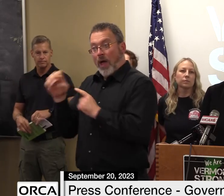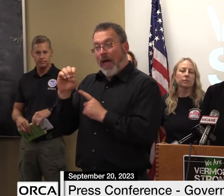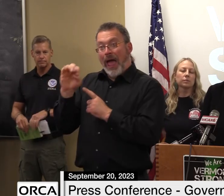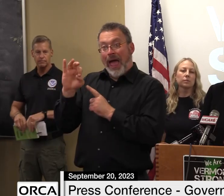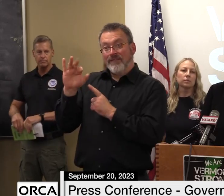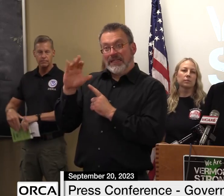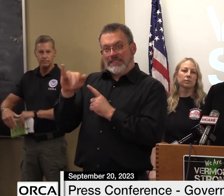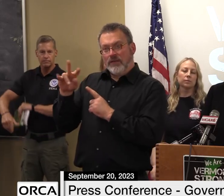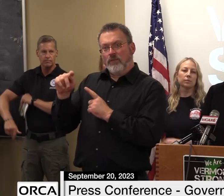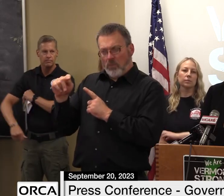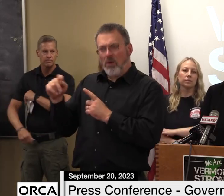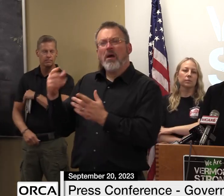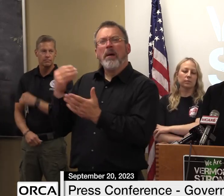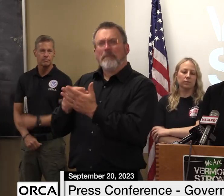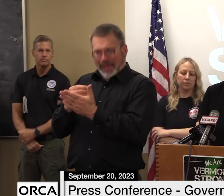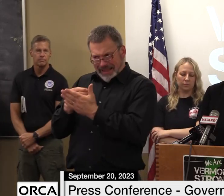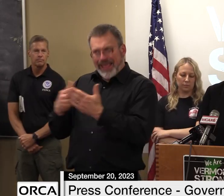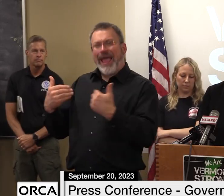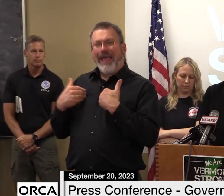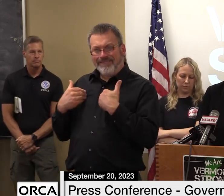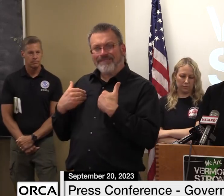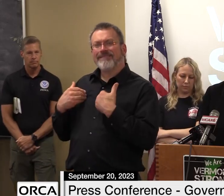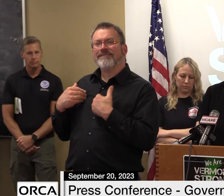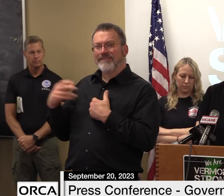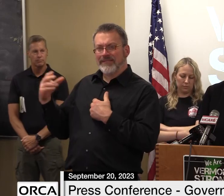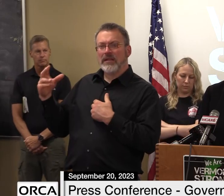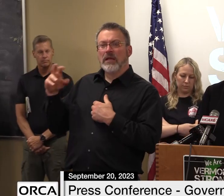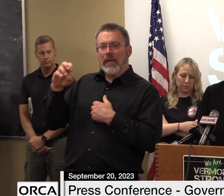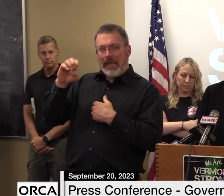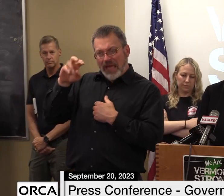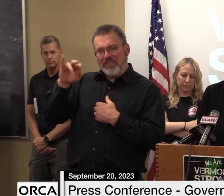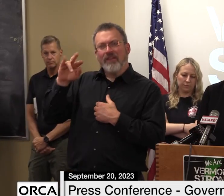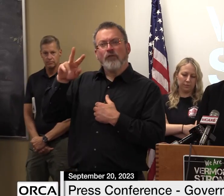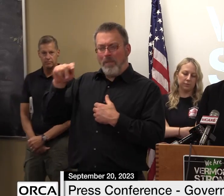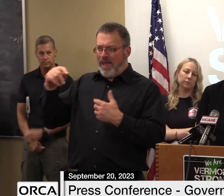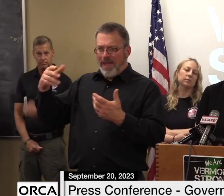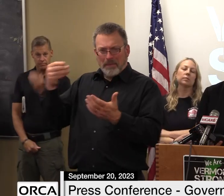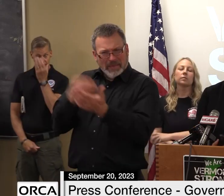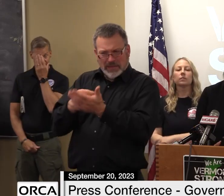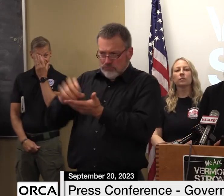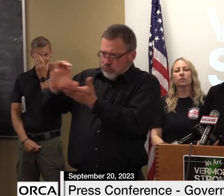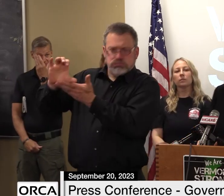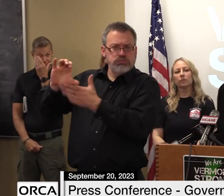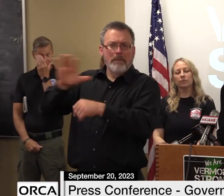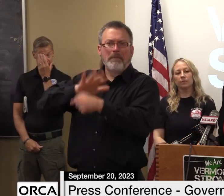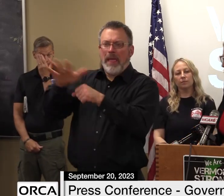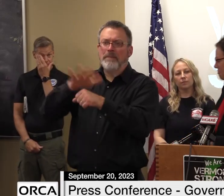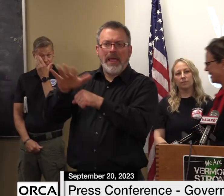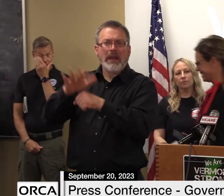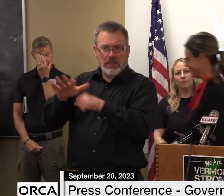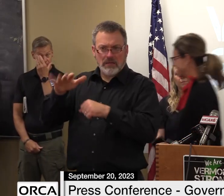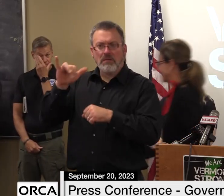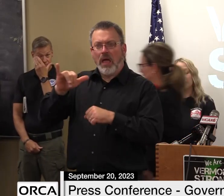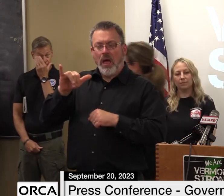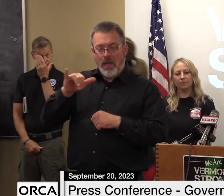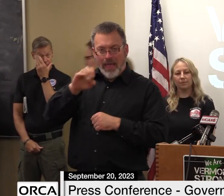money. So Efficiency Vermont does have that on their website at efficiencyvermont.com. So. We'll go to